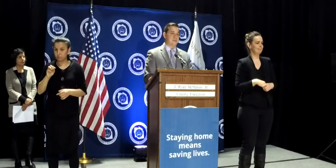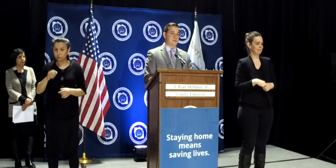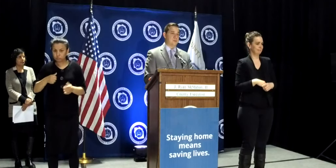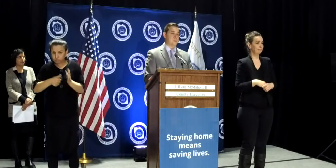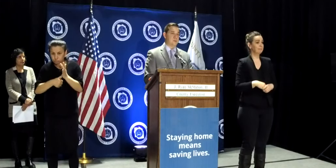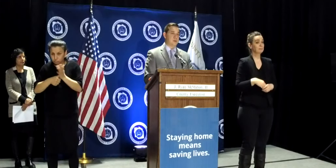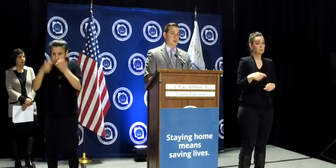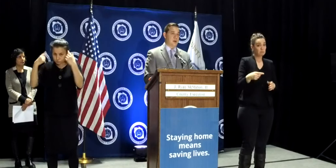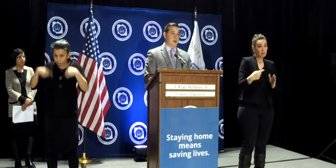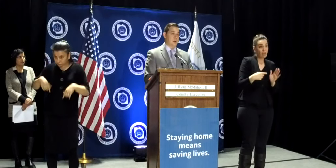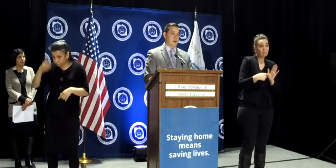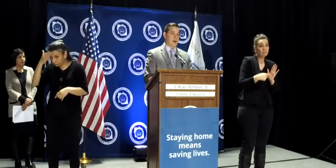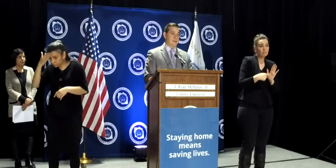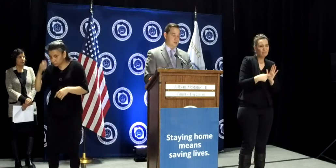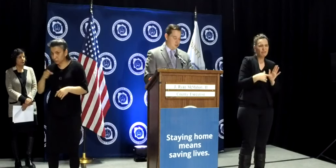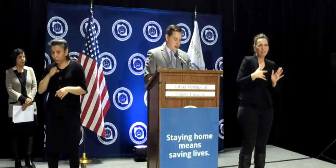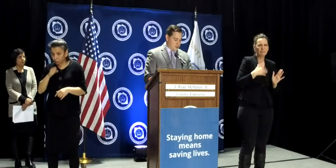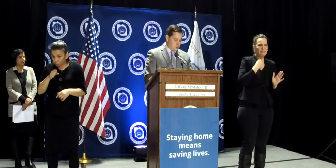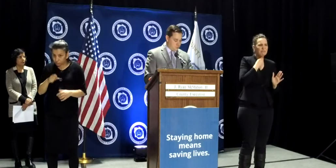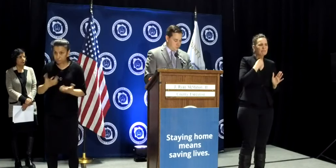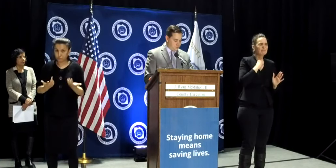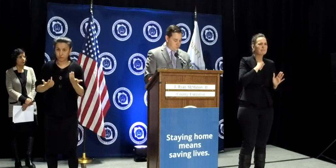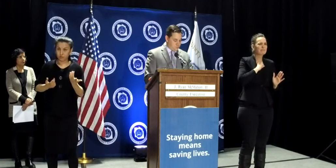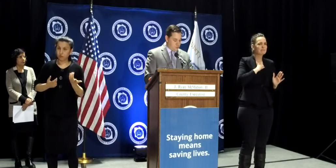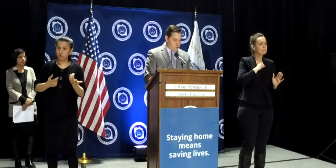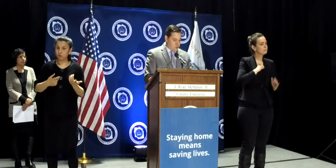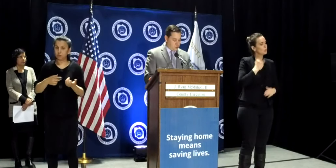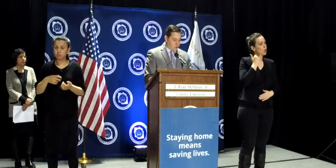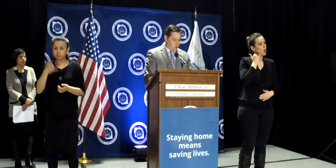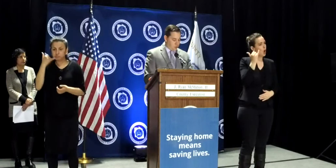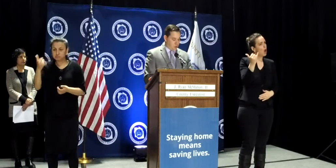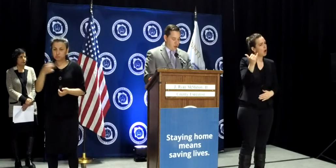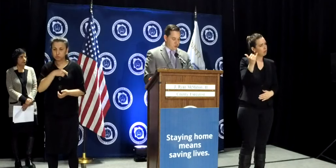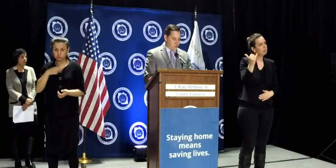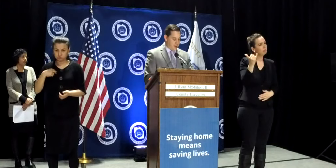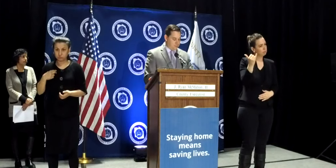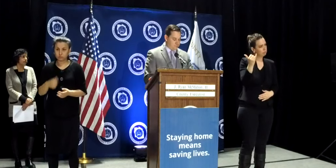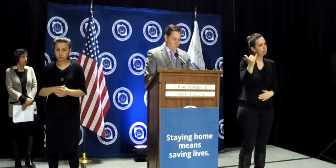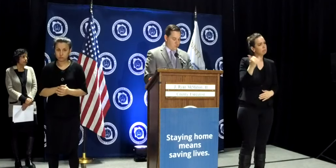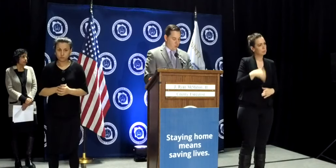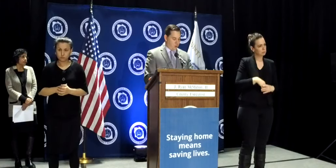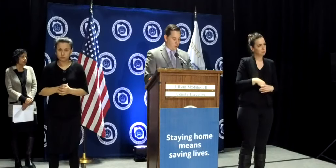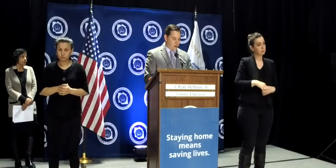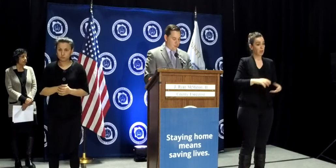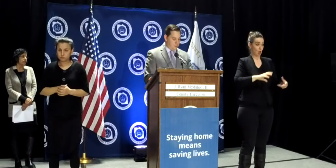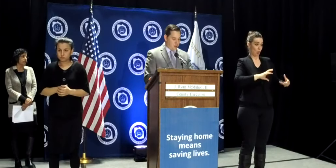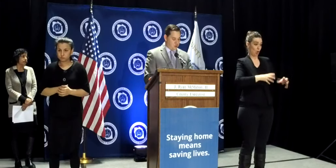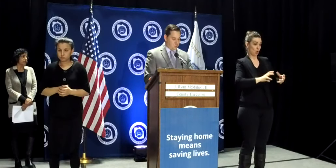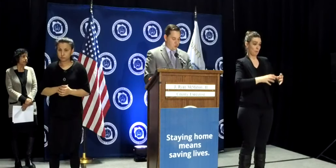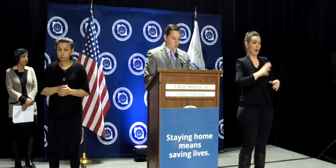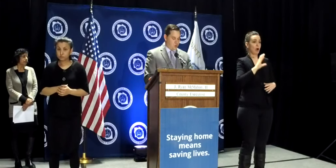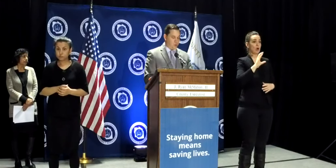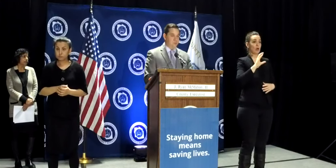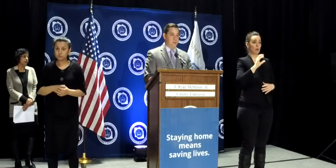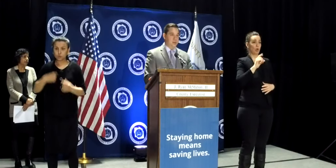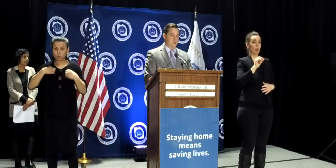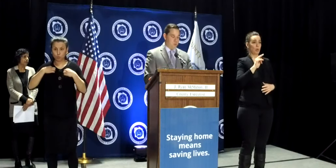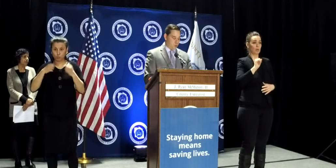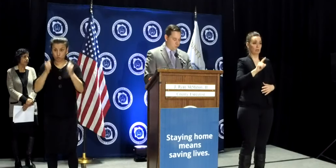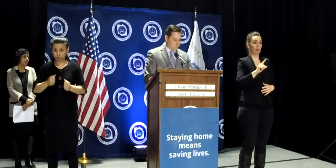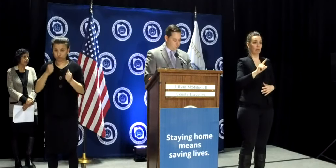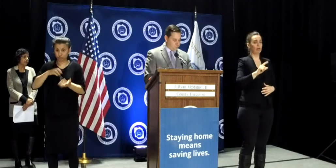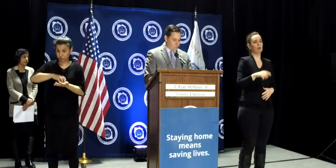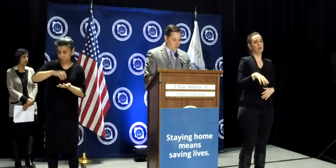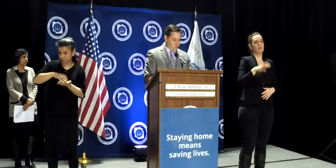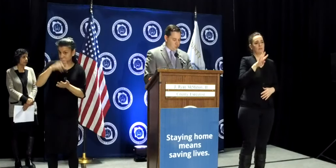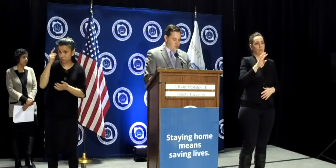any symptoms, contact your doctor. Colonial Laundromat, 408 Oswego Road in